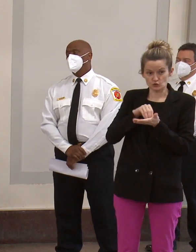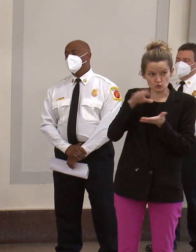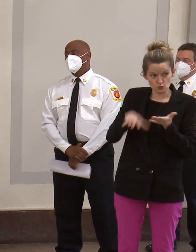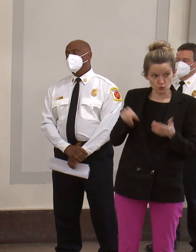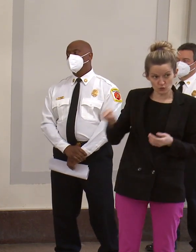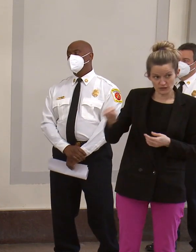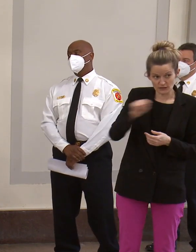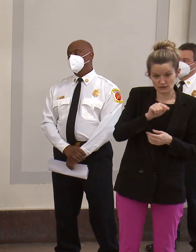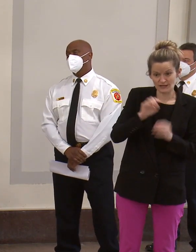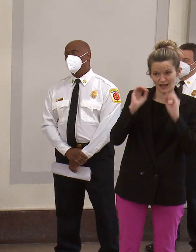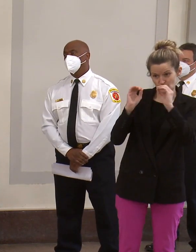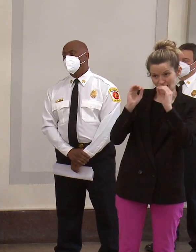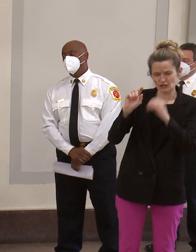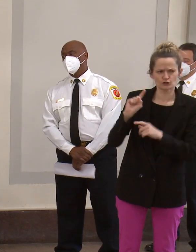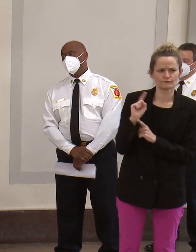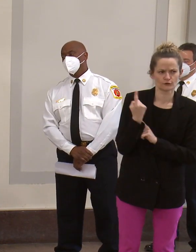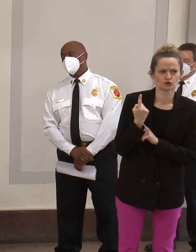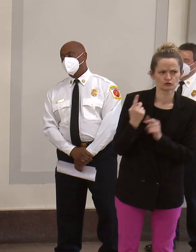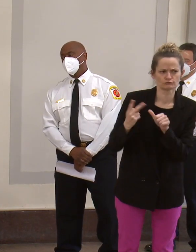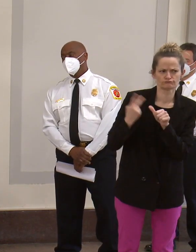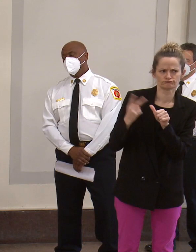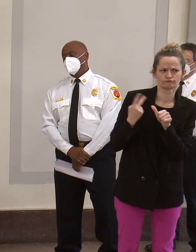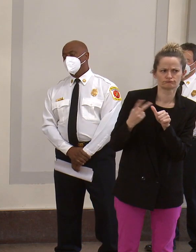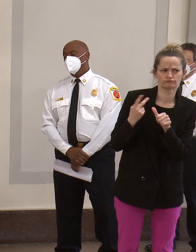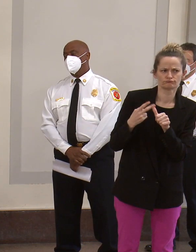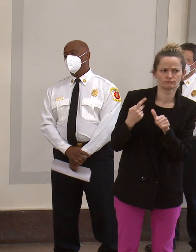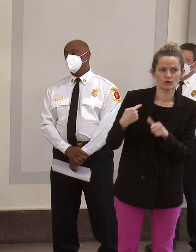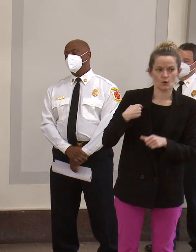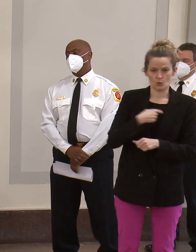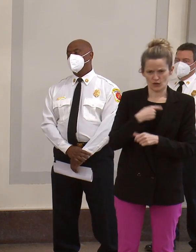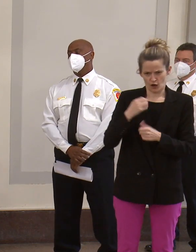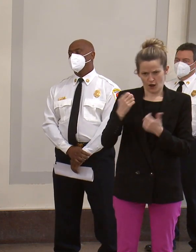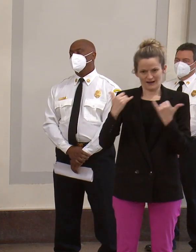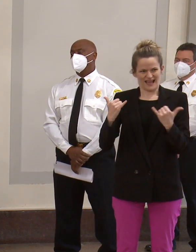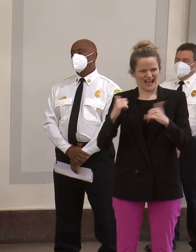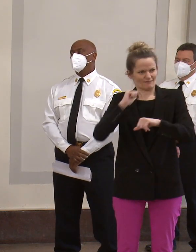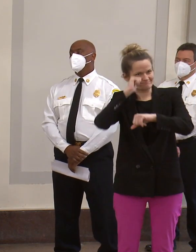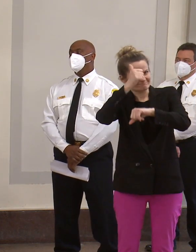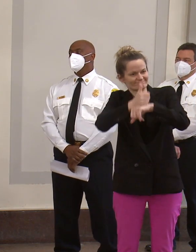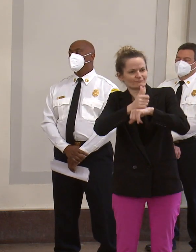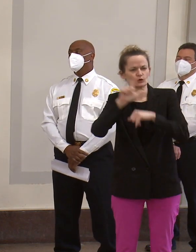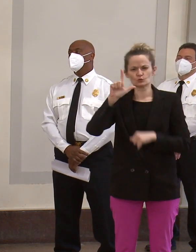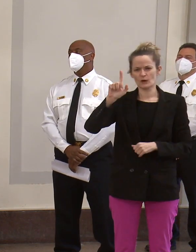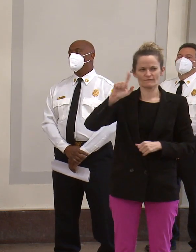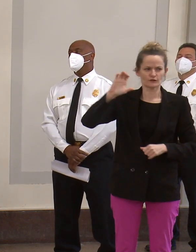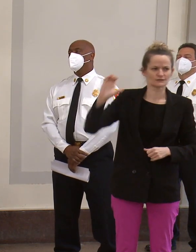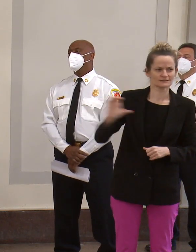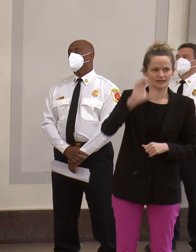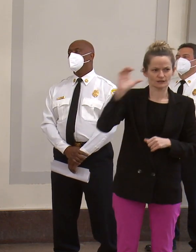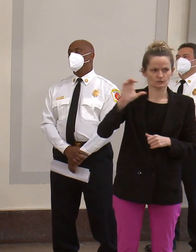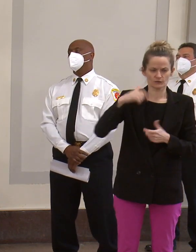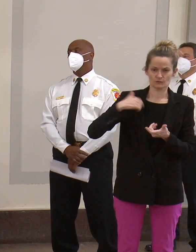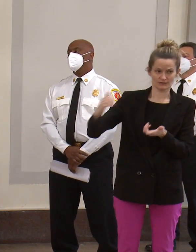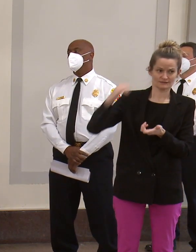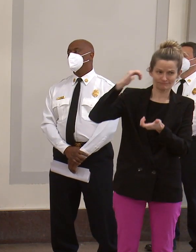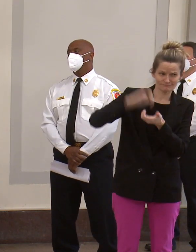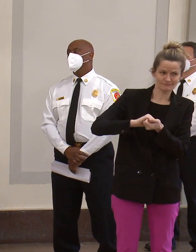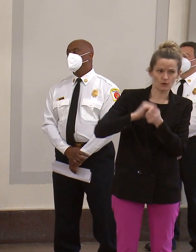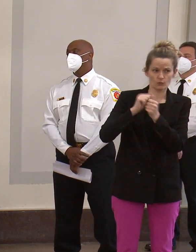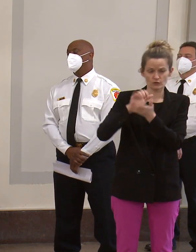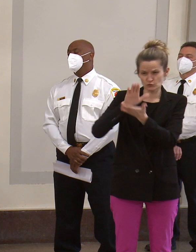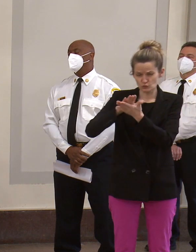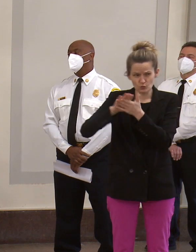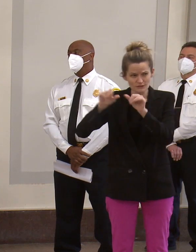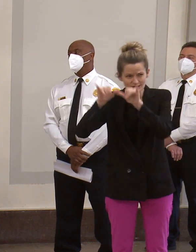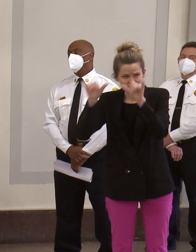we are building a 21st century system by working hand in hand with the school system, with our partners at the state